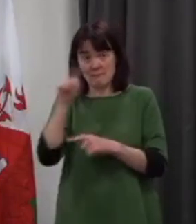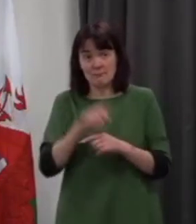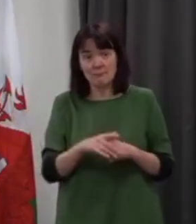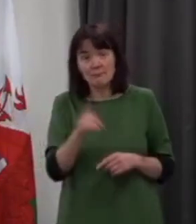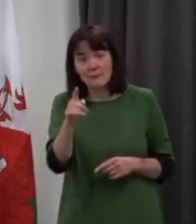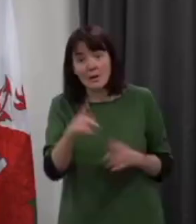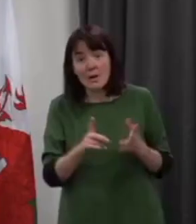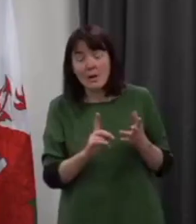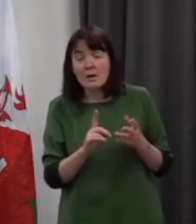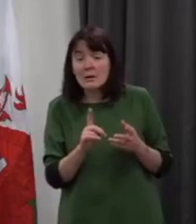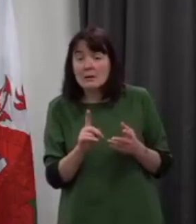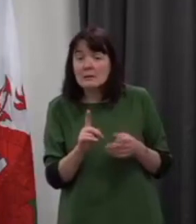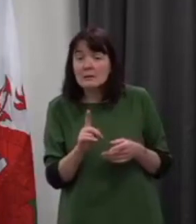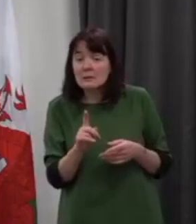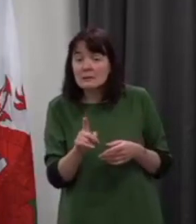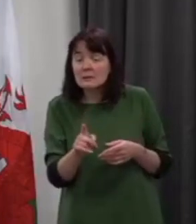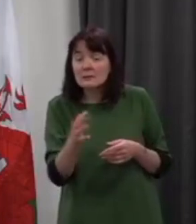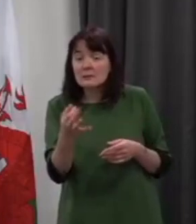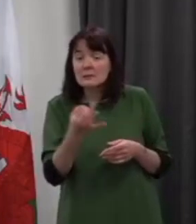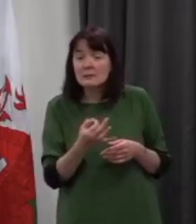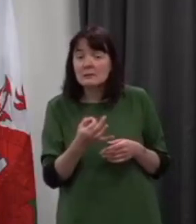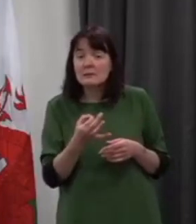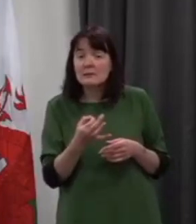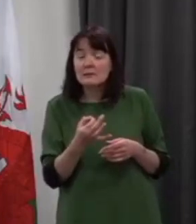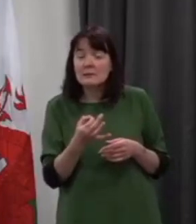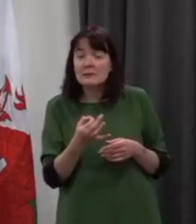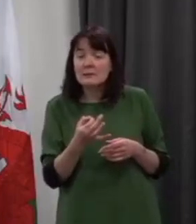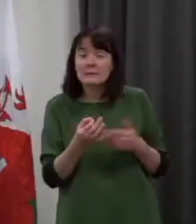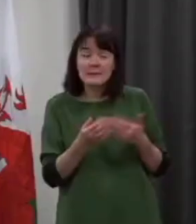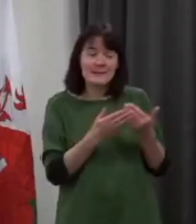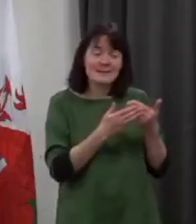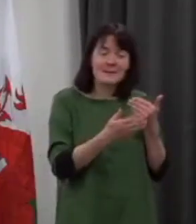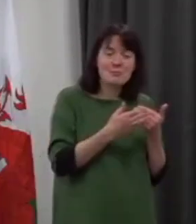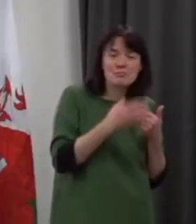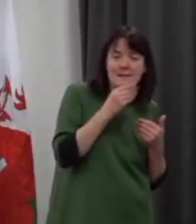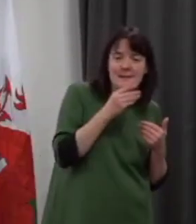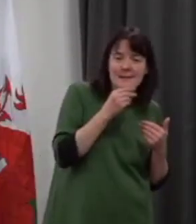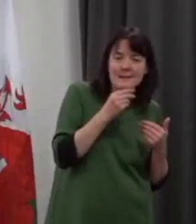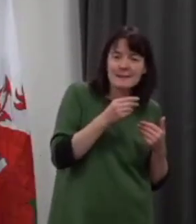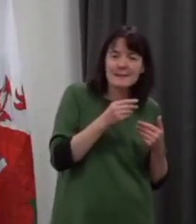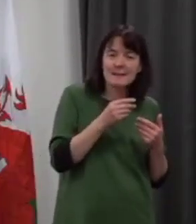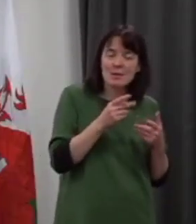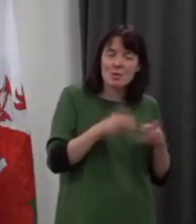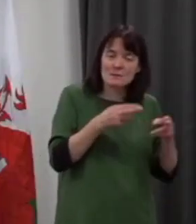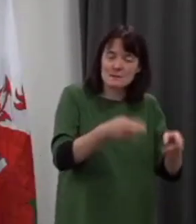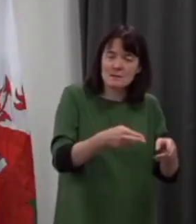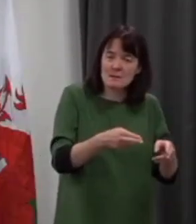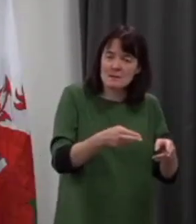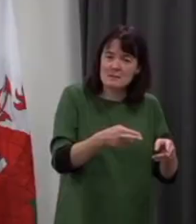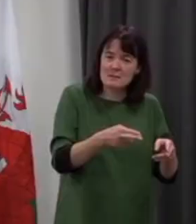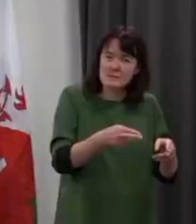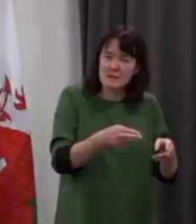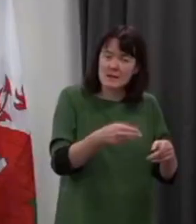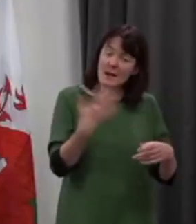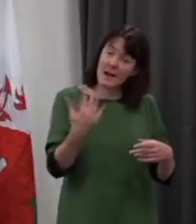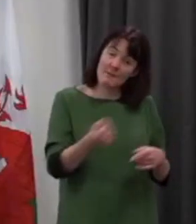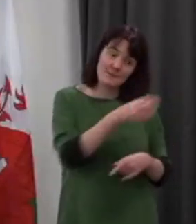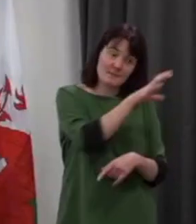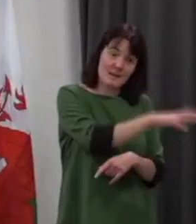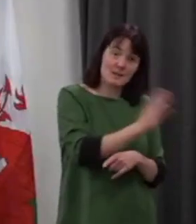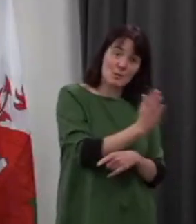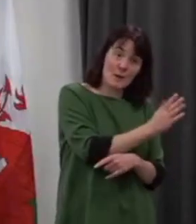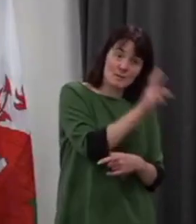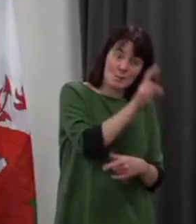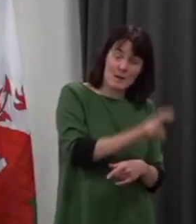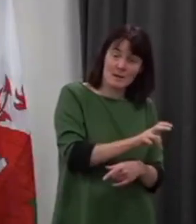ITV. Can I ask on field hospitals? You understand there are sites in West Wales, in South Wales.